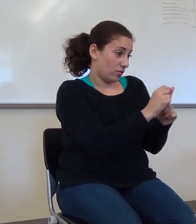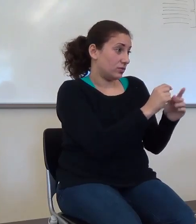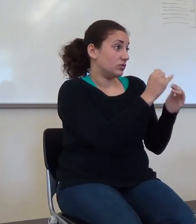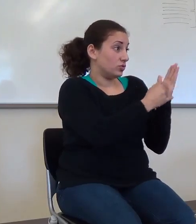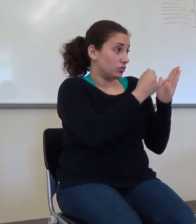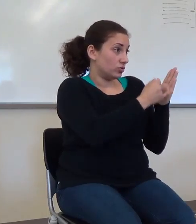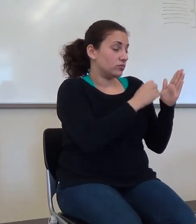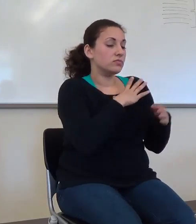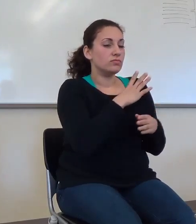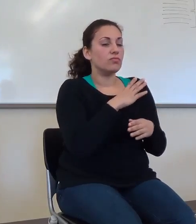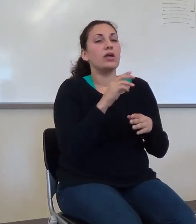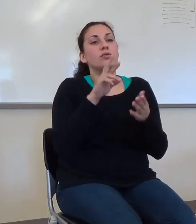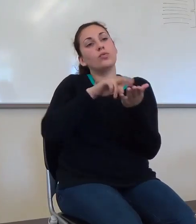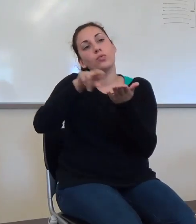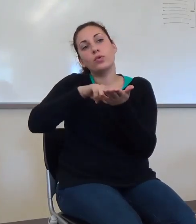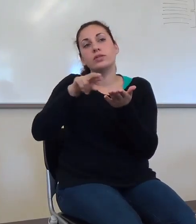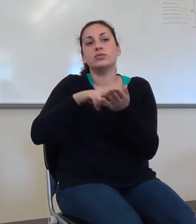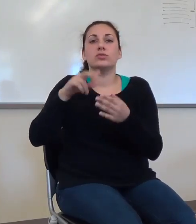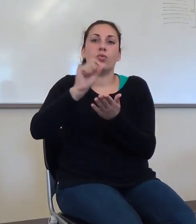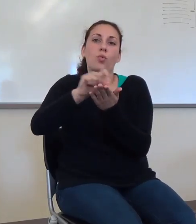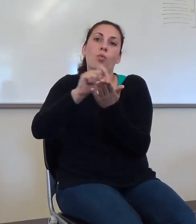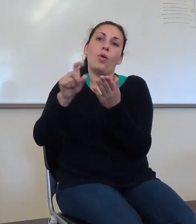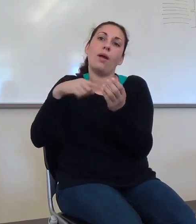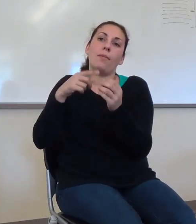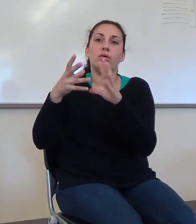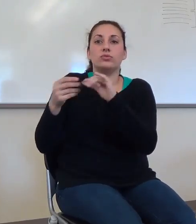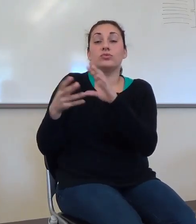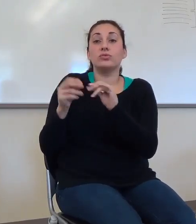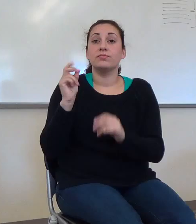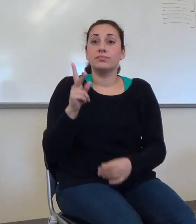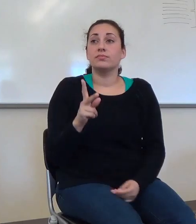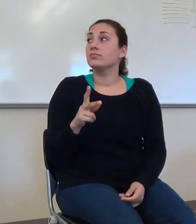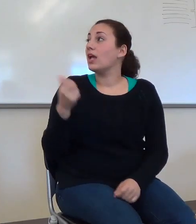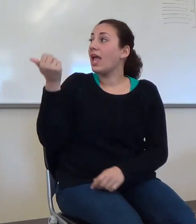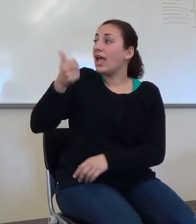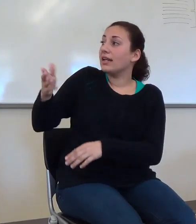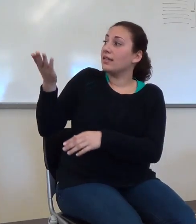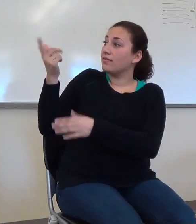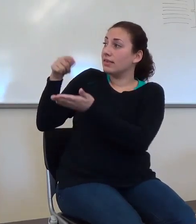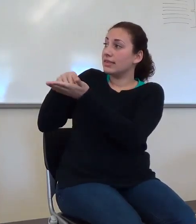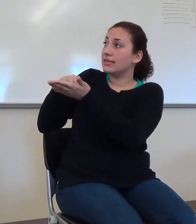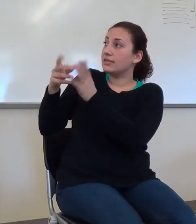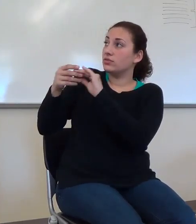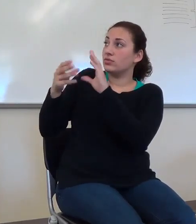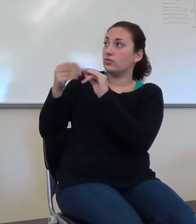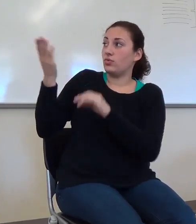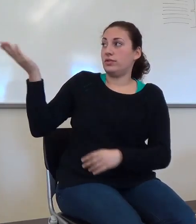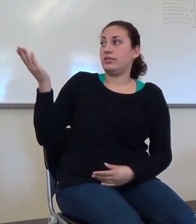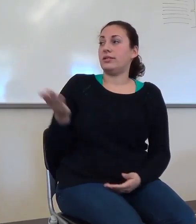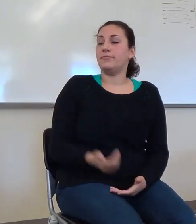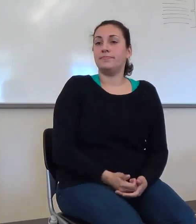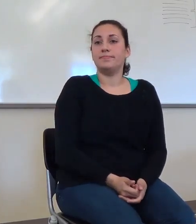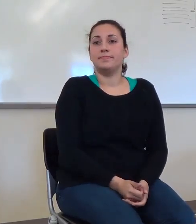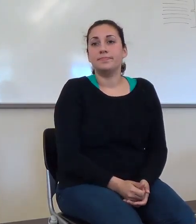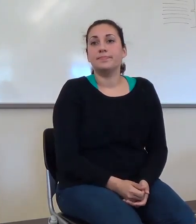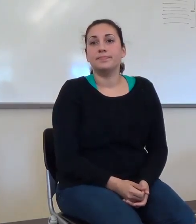rights? So by all means, go and find the answer to that question and write down some information about it in your journal. That's where